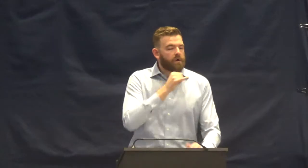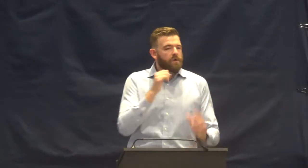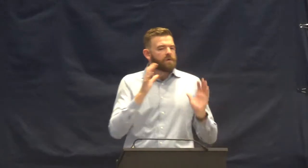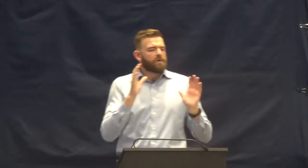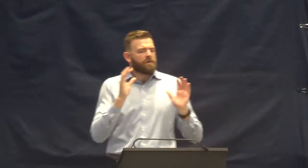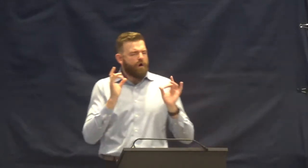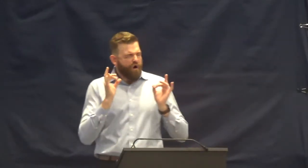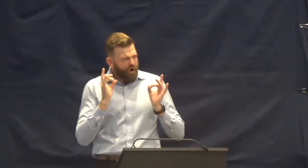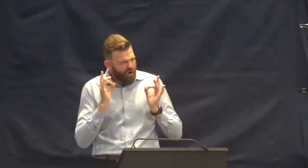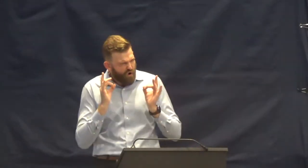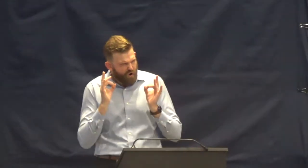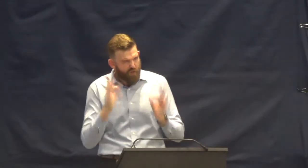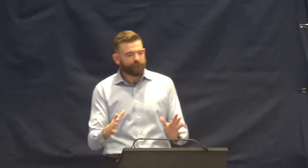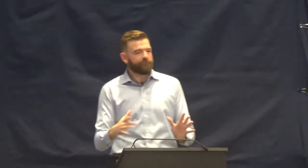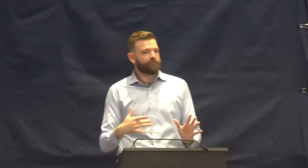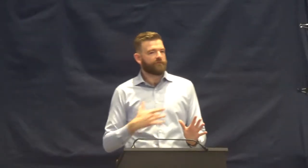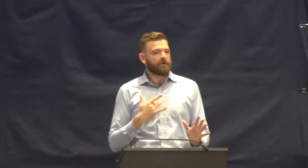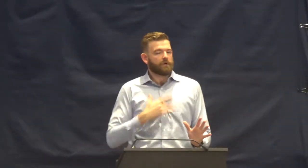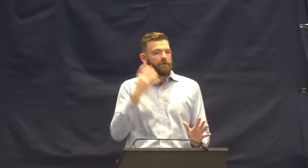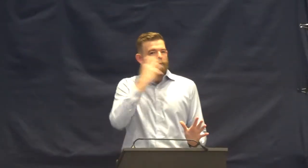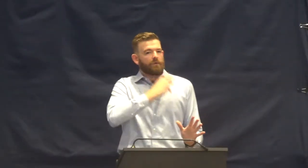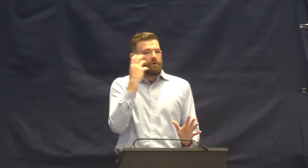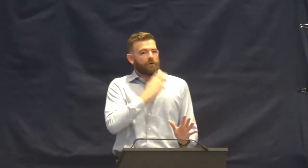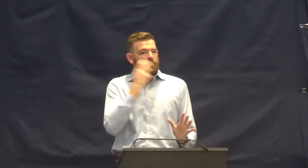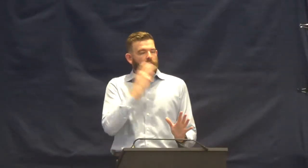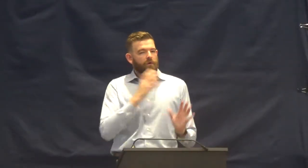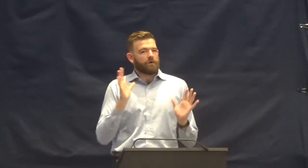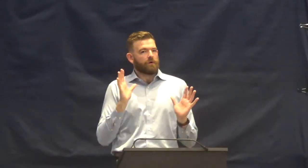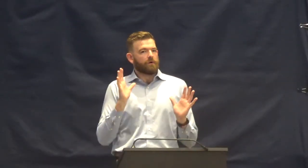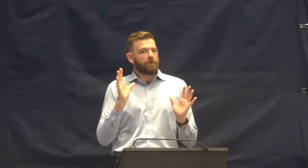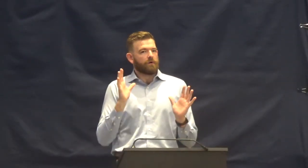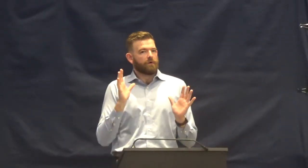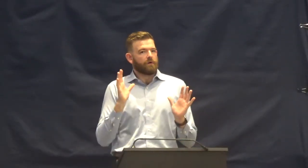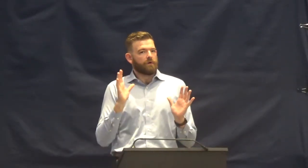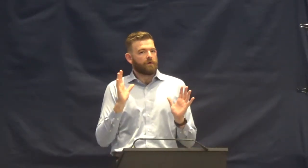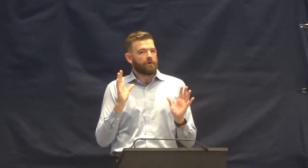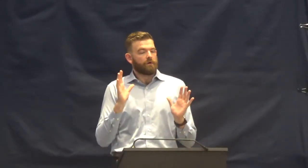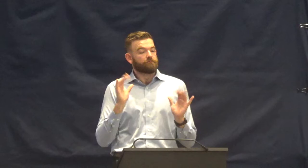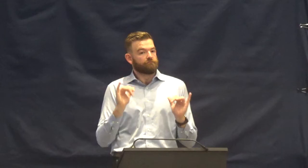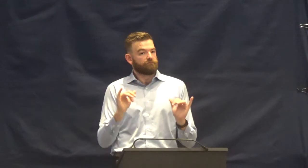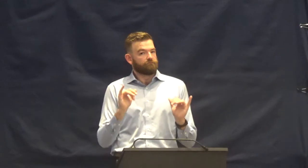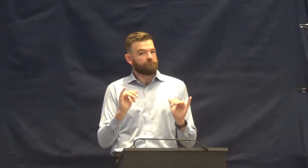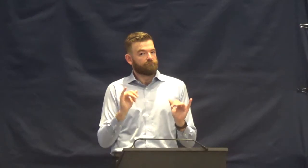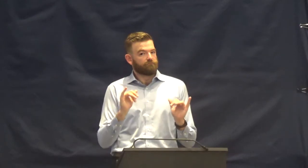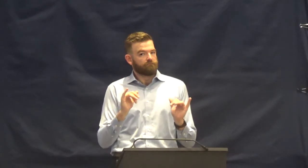even exist. It's a horrendous, horrendous feeling.